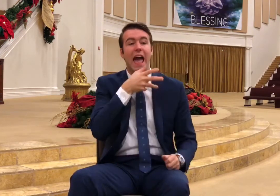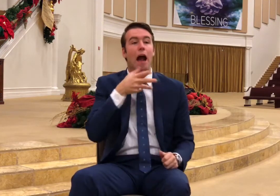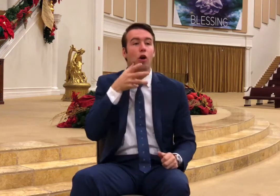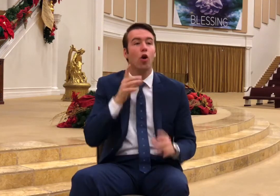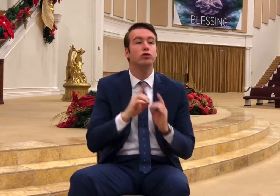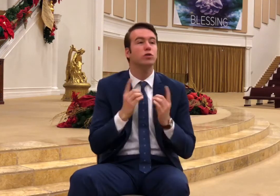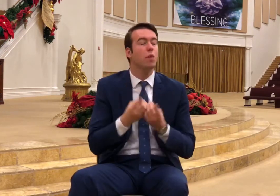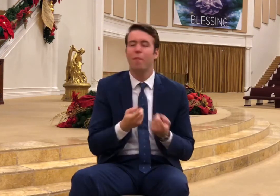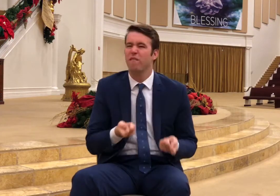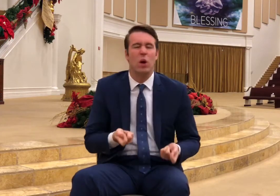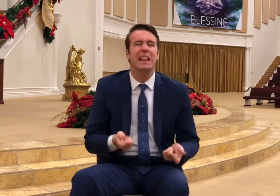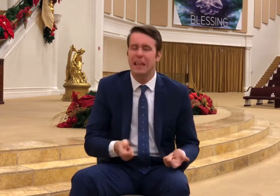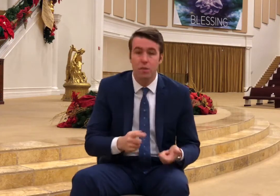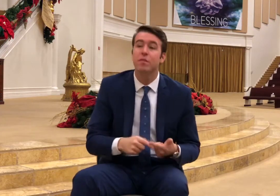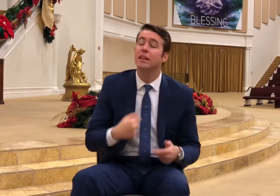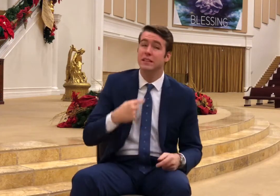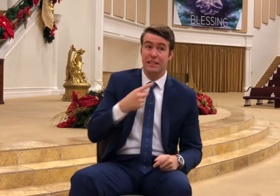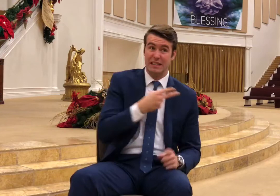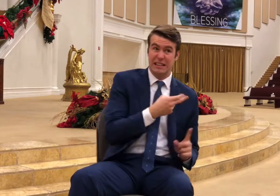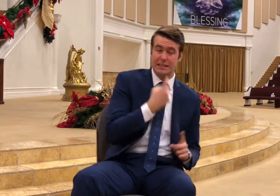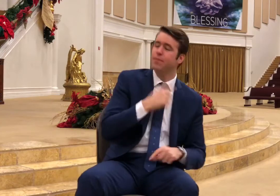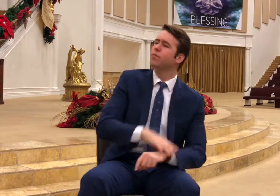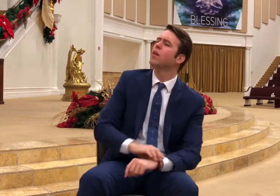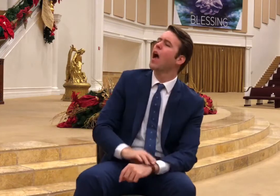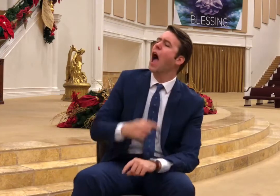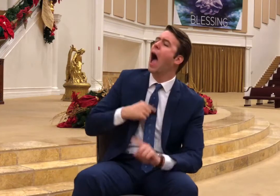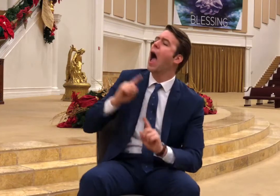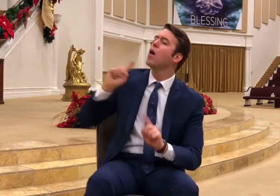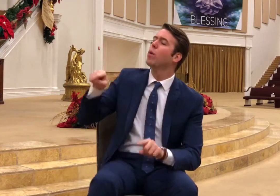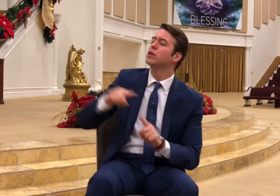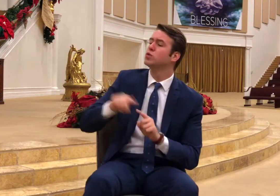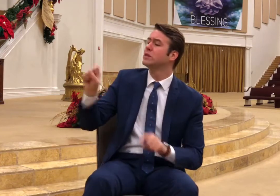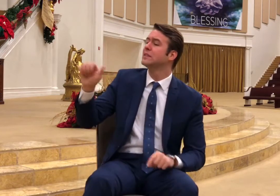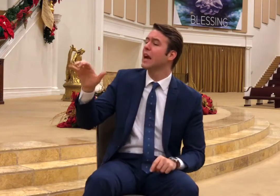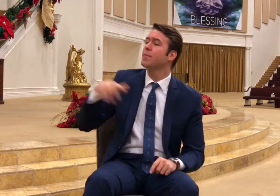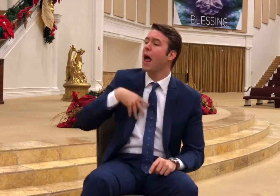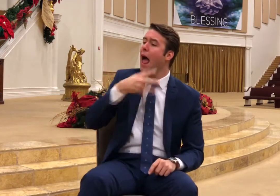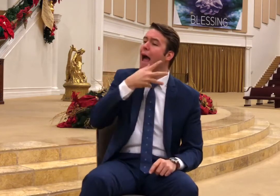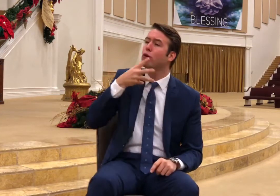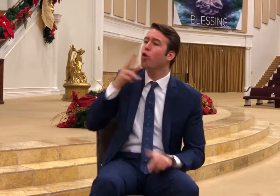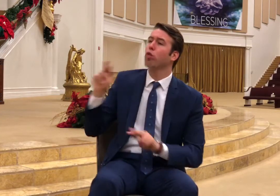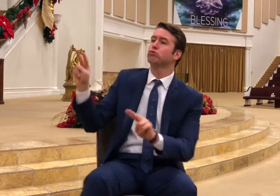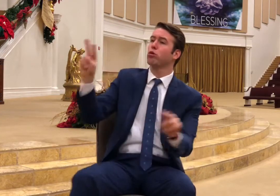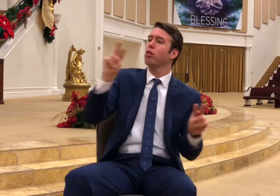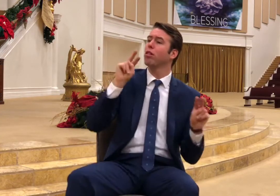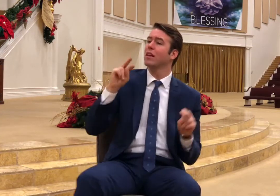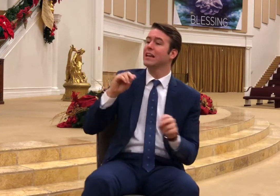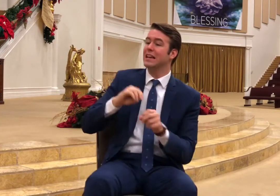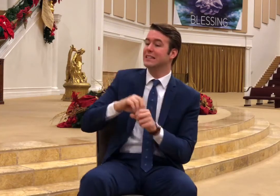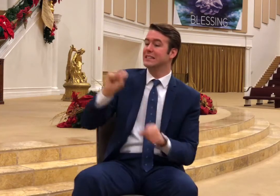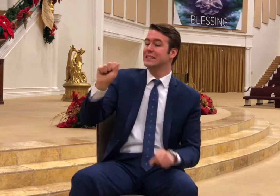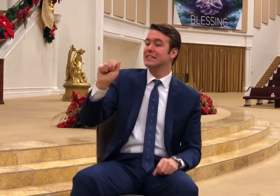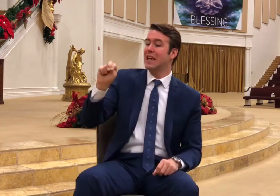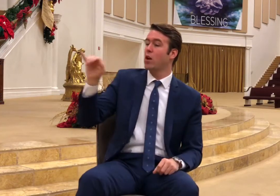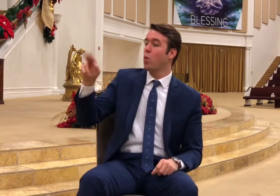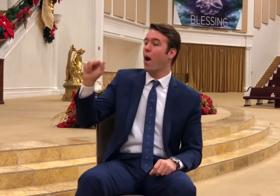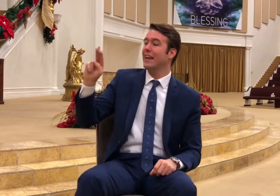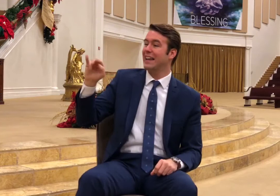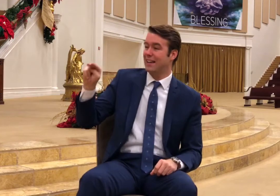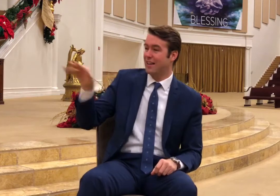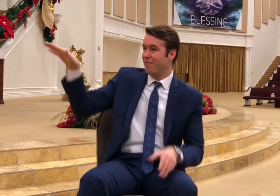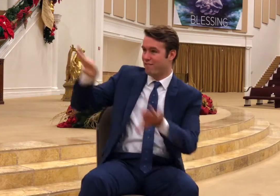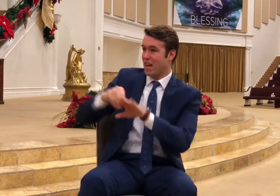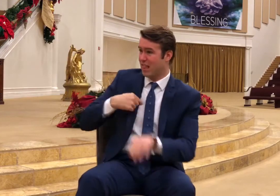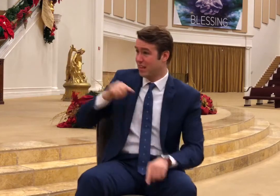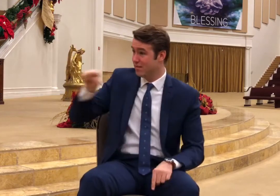agricultural department." And he said, "I've been to your city." He said, "I came on an agricultural tour of the San Joaquin Valley." And he said,